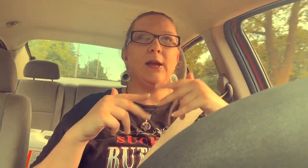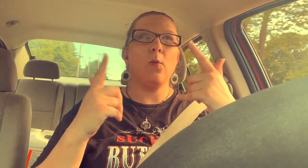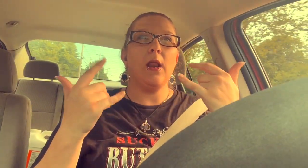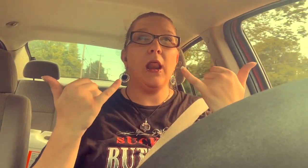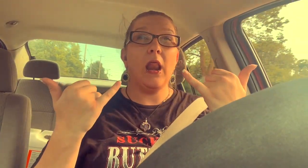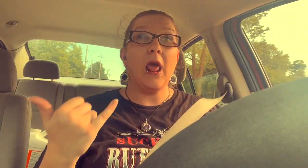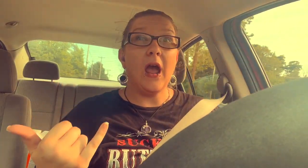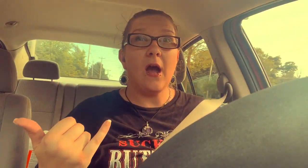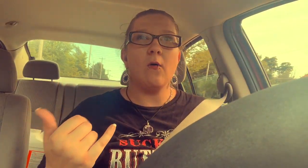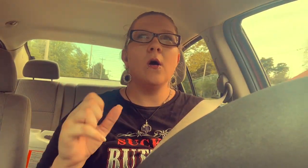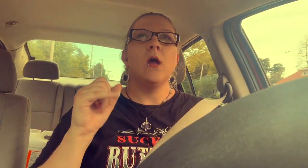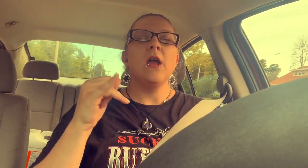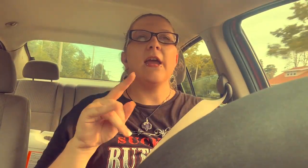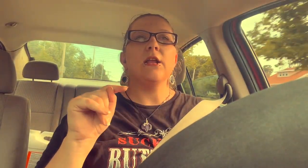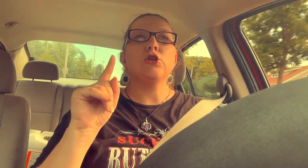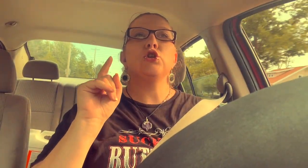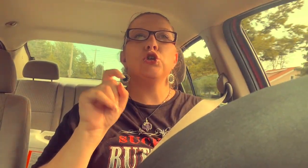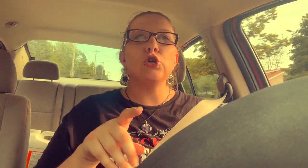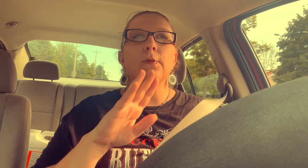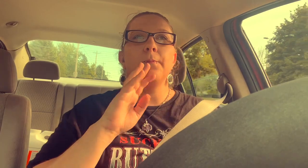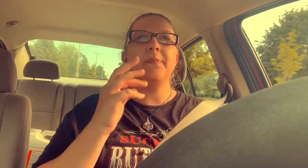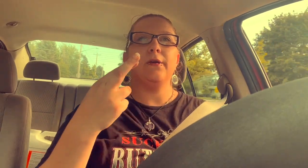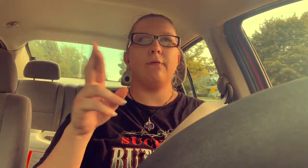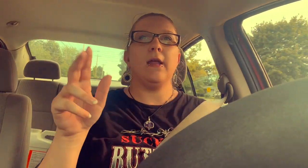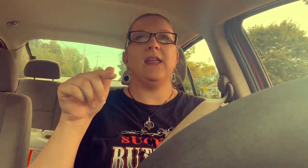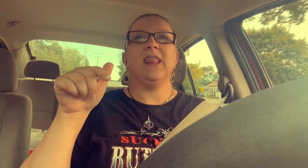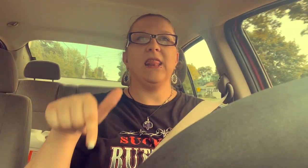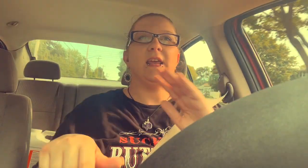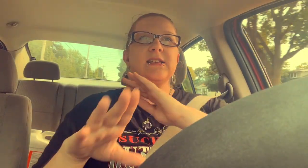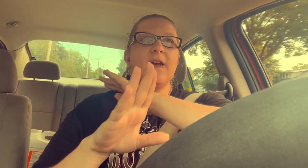one now. It should be ready this week.